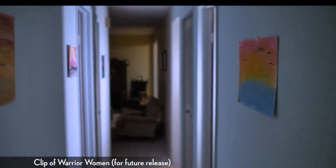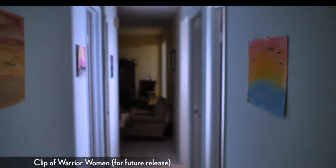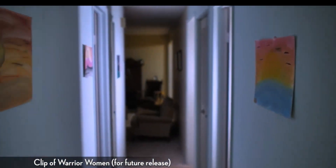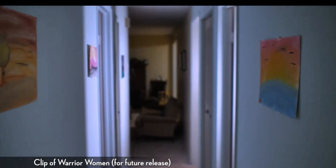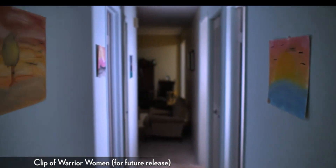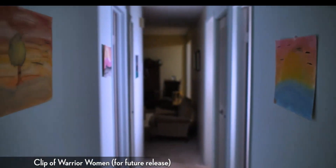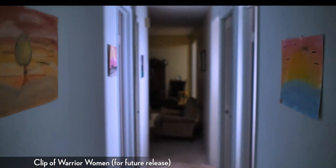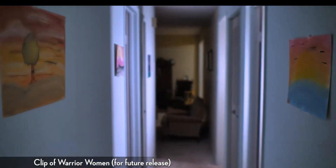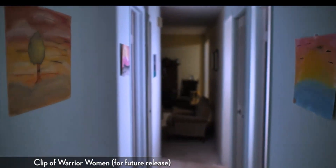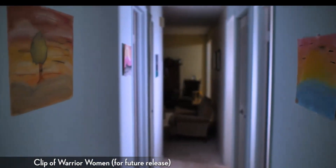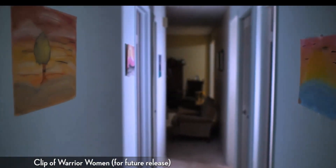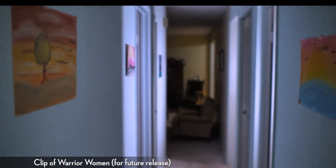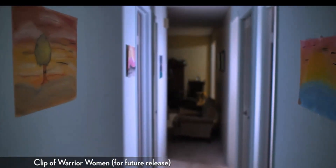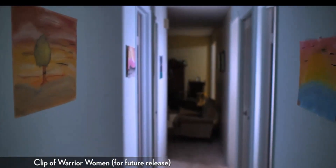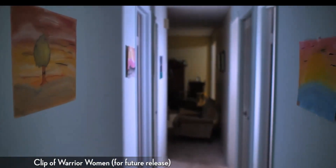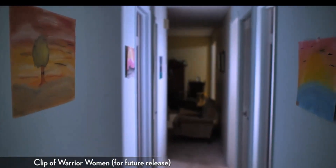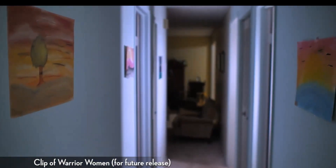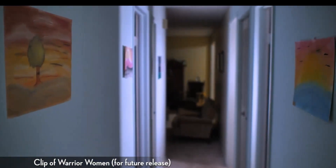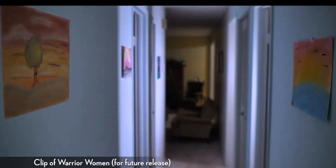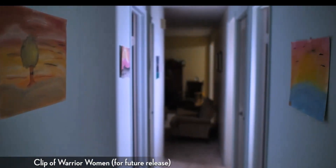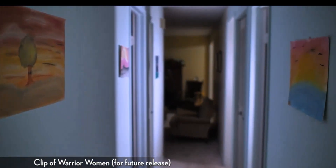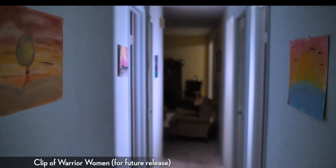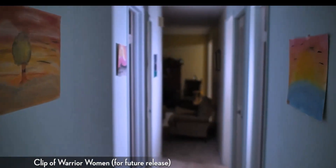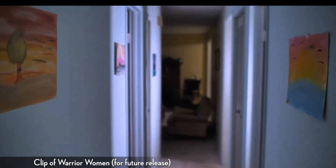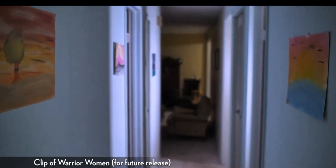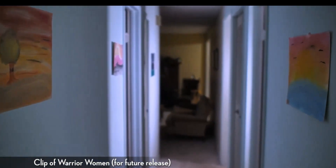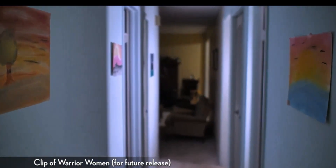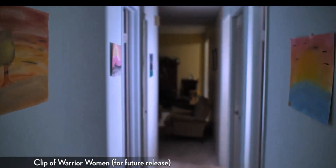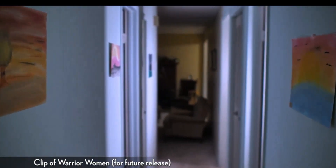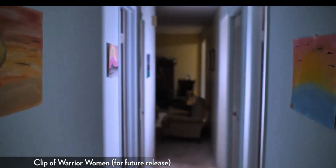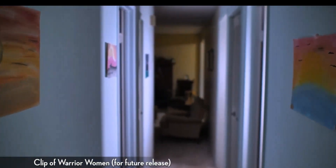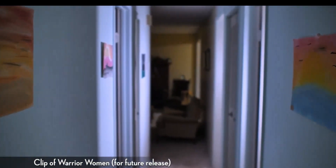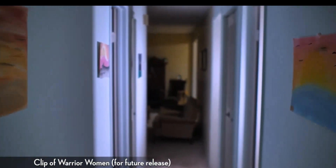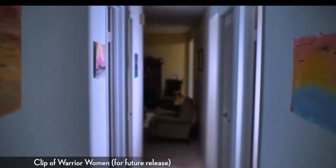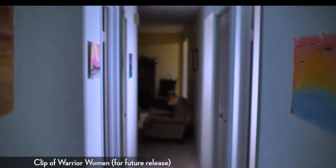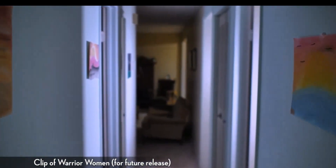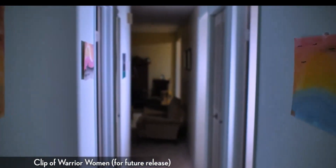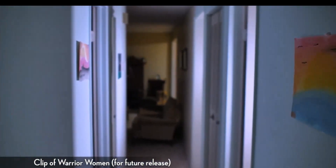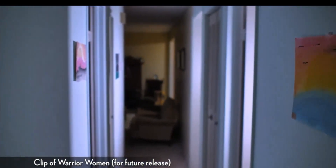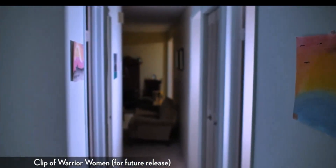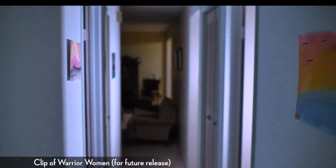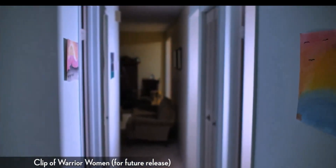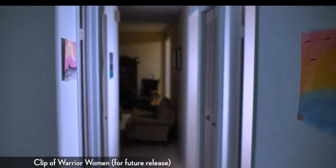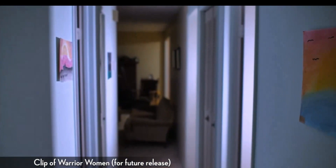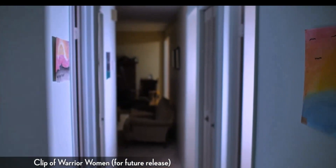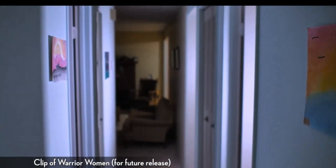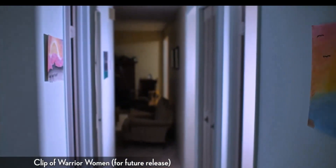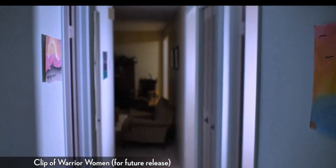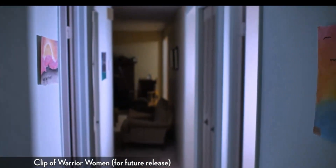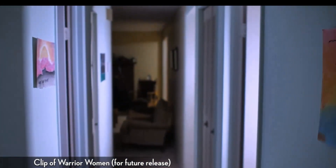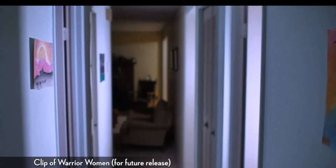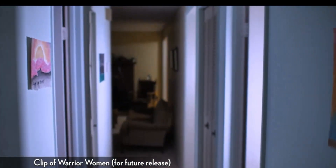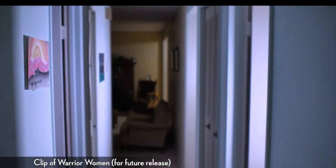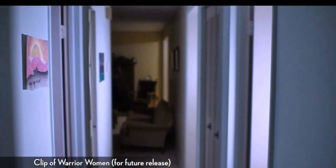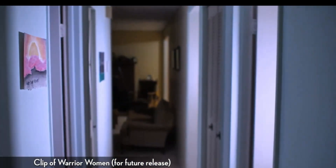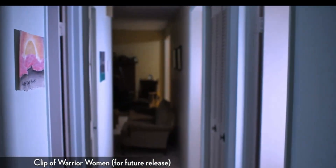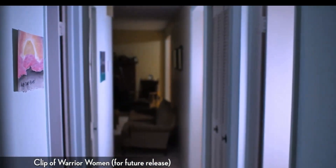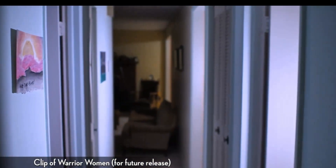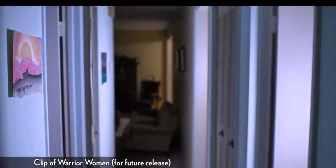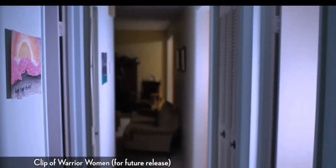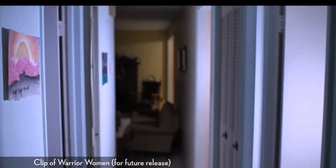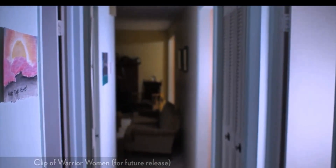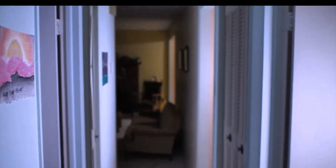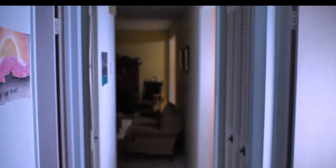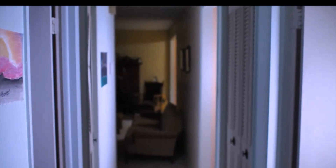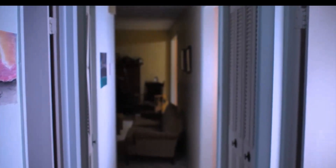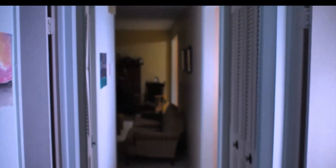When I was younger, I hated myself. I thought that I was broken, that no one could ever or would ever love